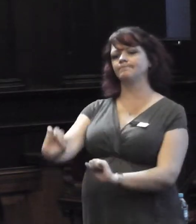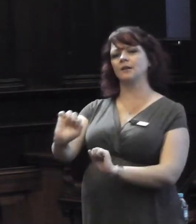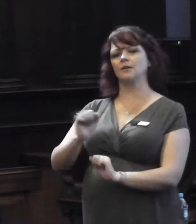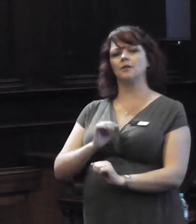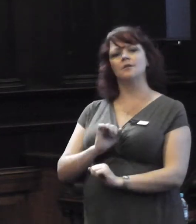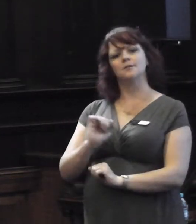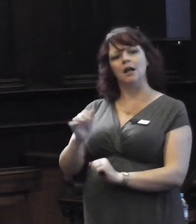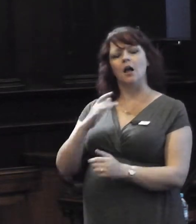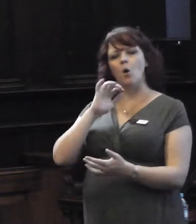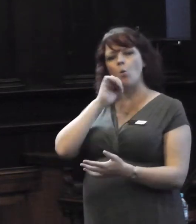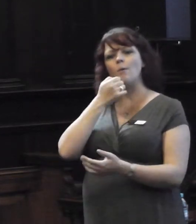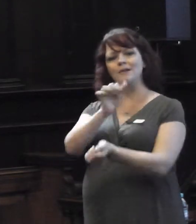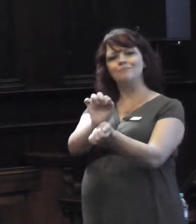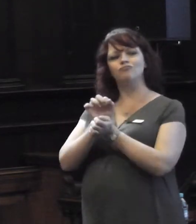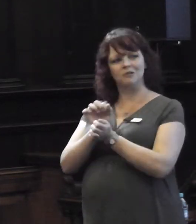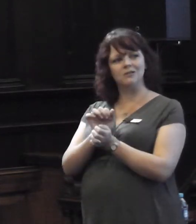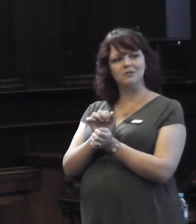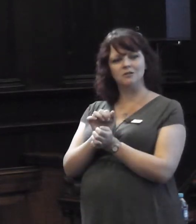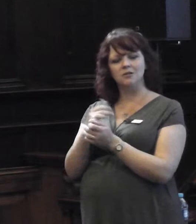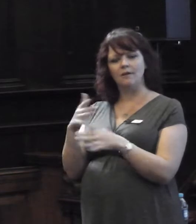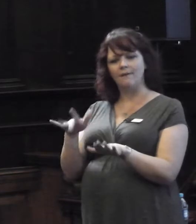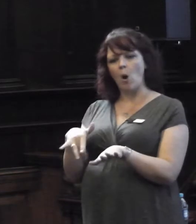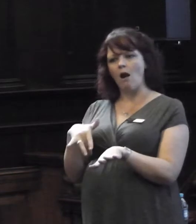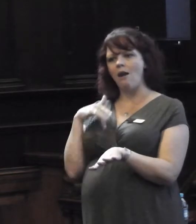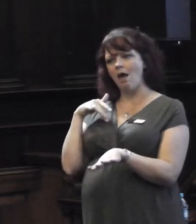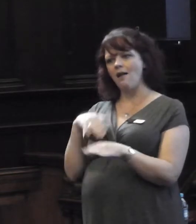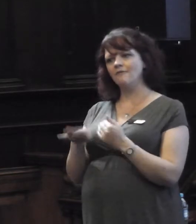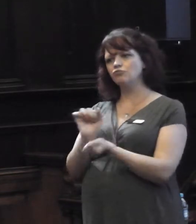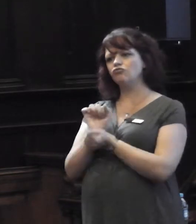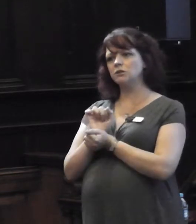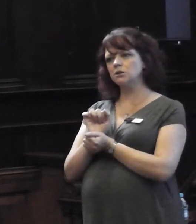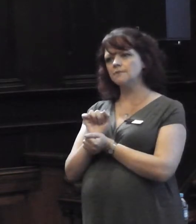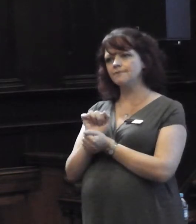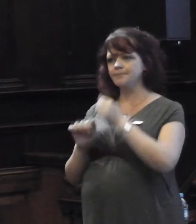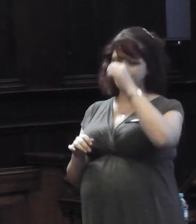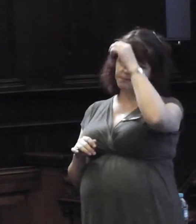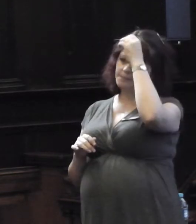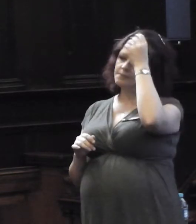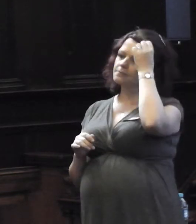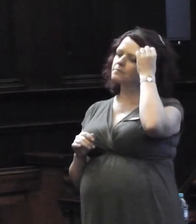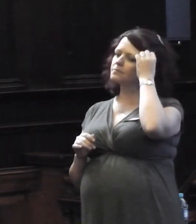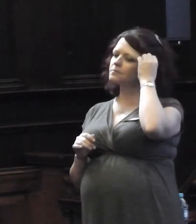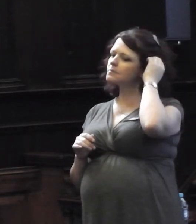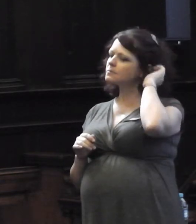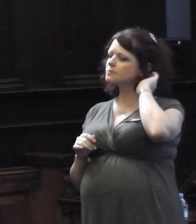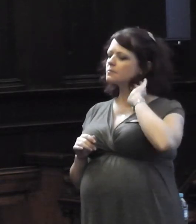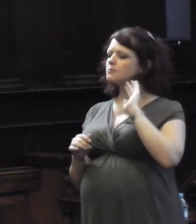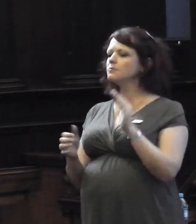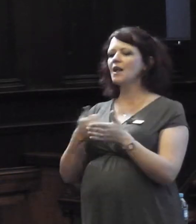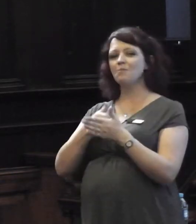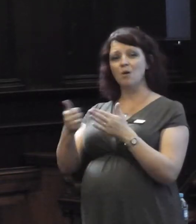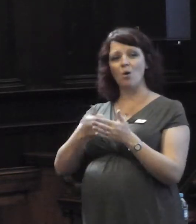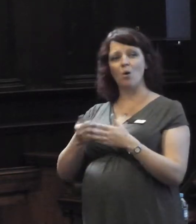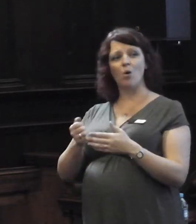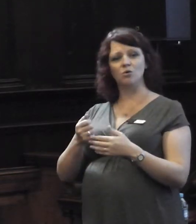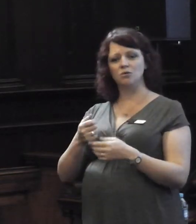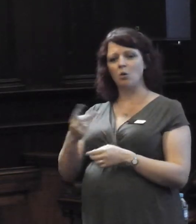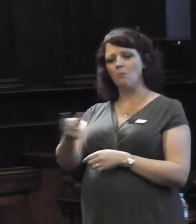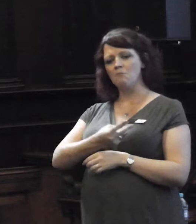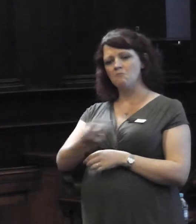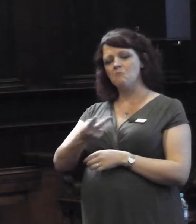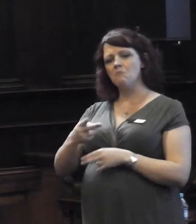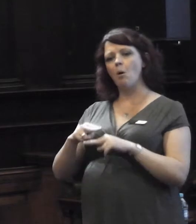will be serving a life sentence of imprisonment, but also the offenders' families as